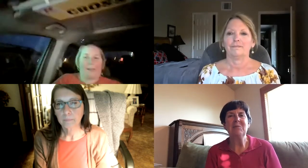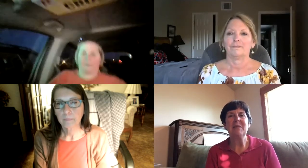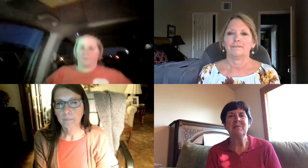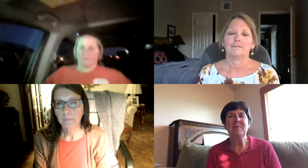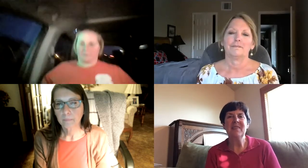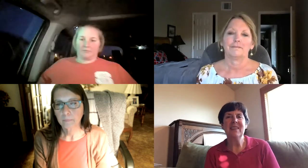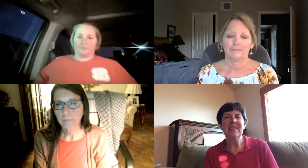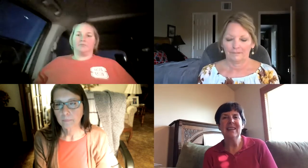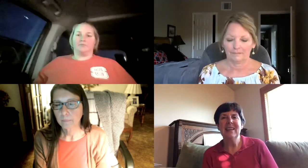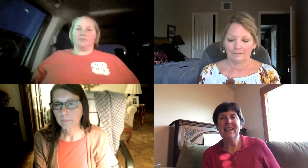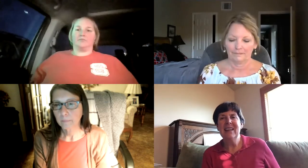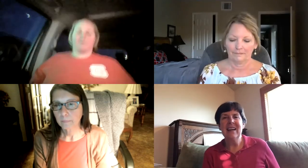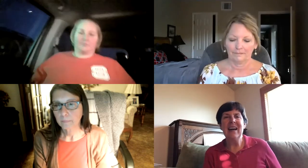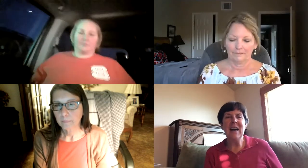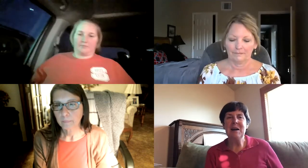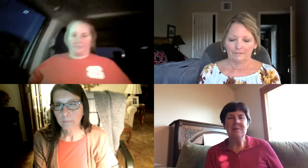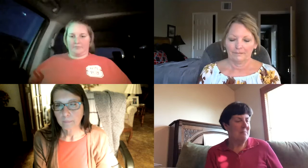kind of way.